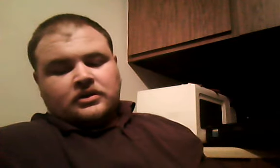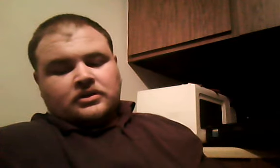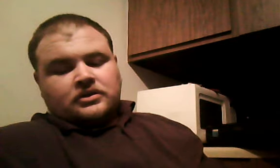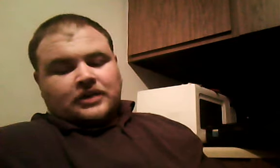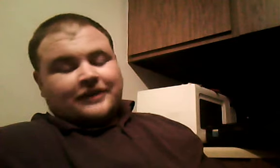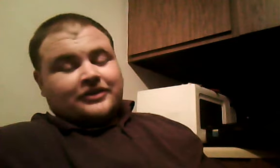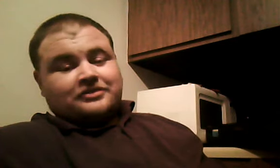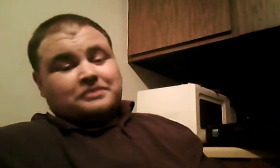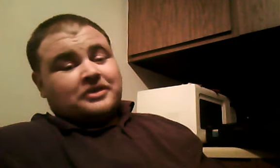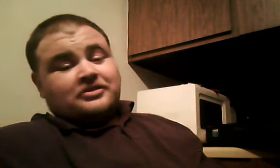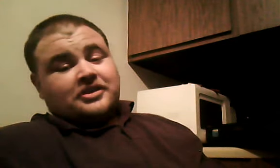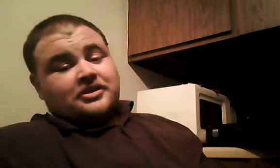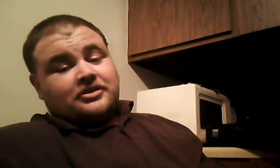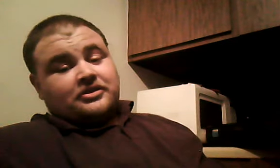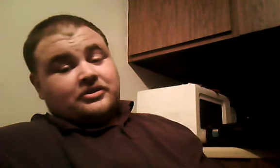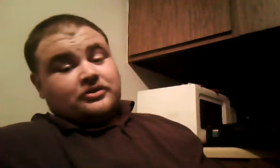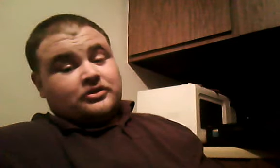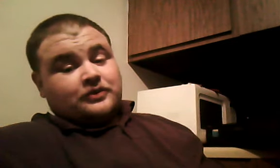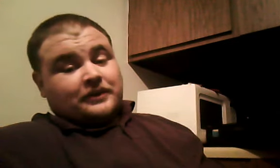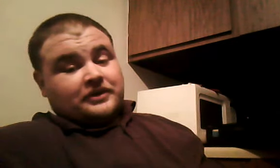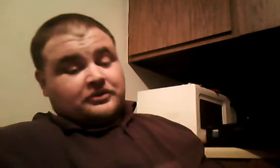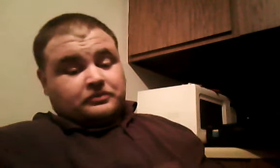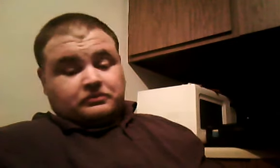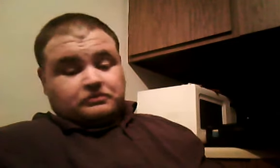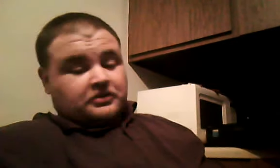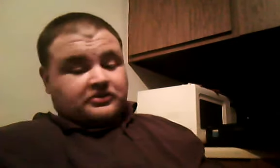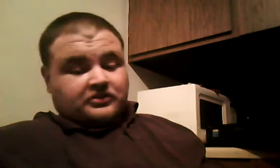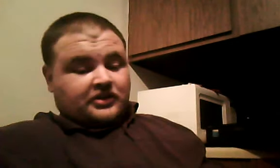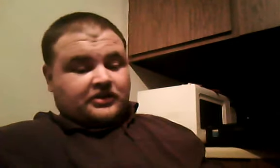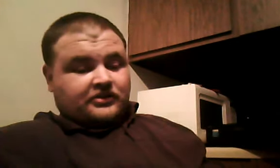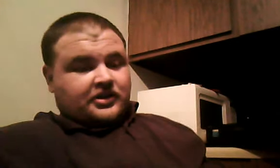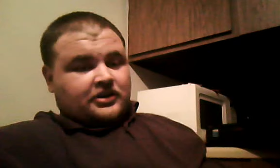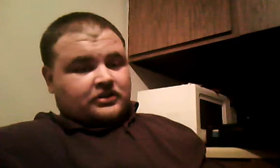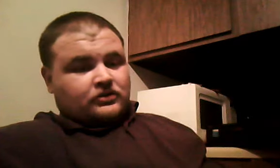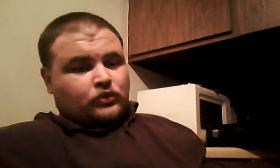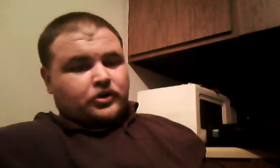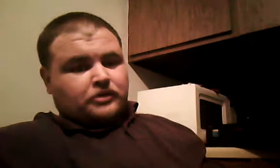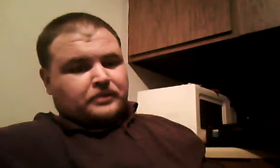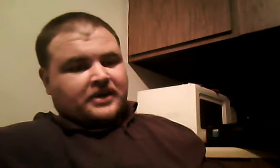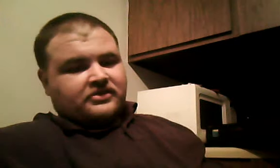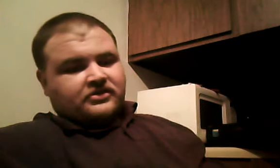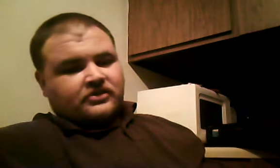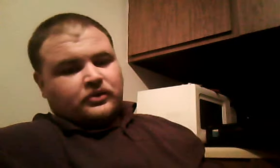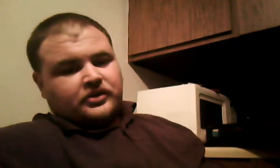I mean, just punch it into YouTube. I mean, just punch the letters in. And warrior bashes Hogan.